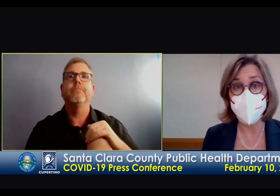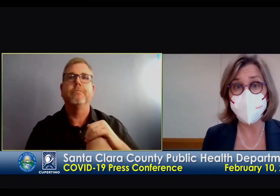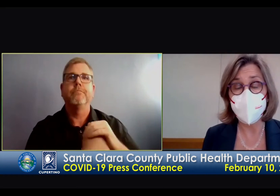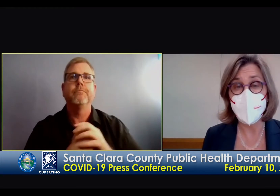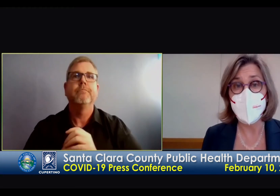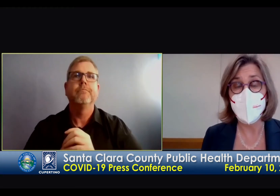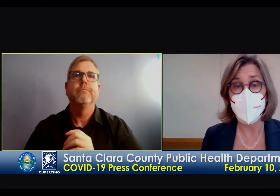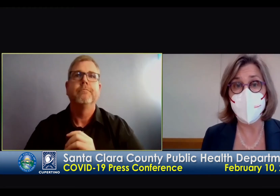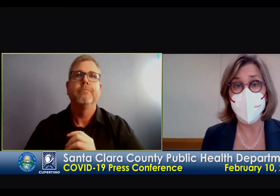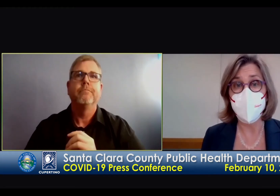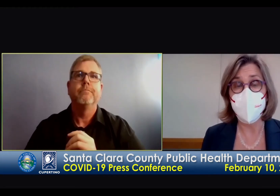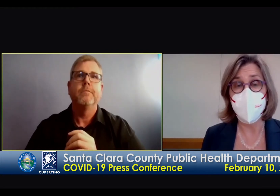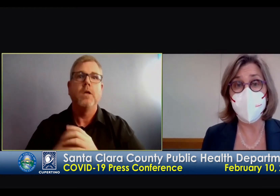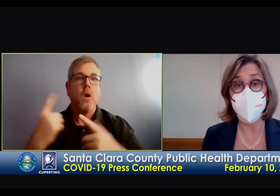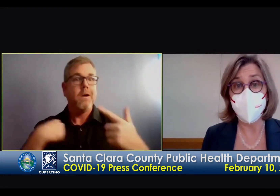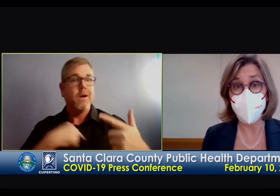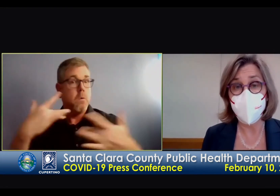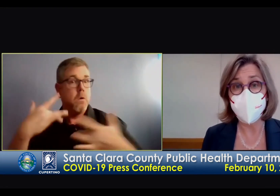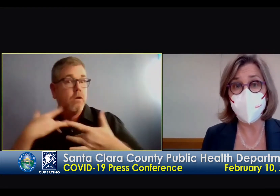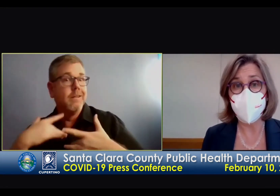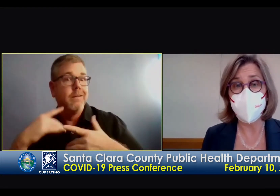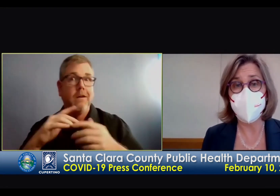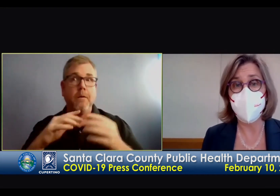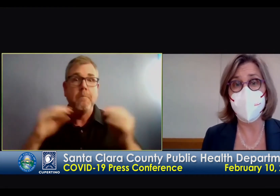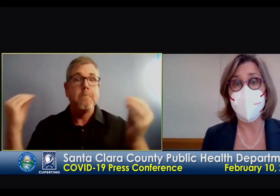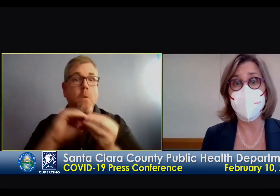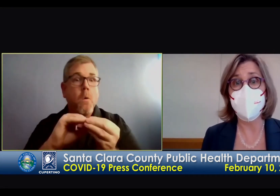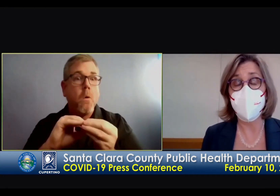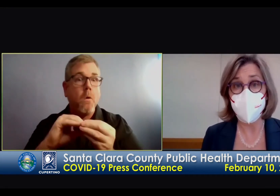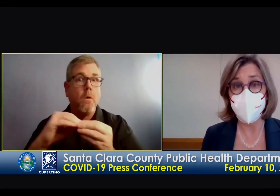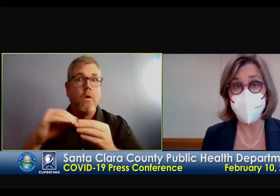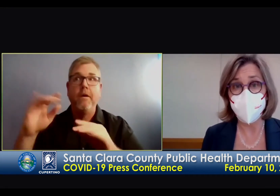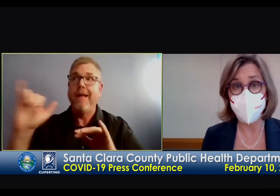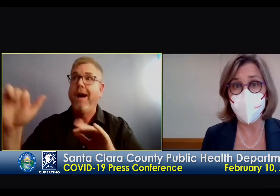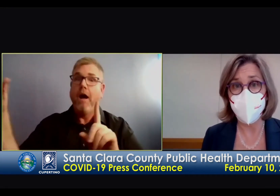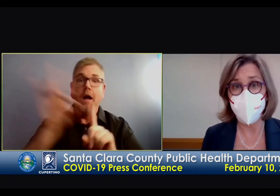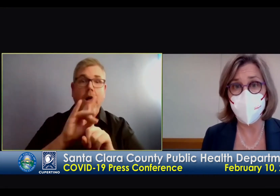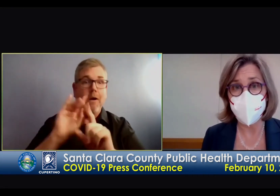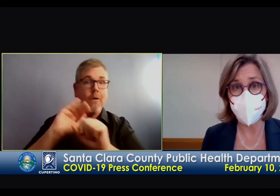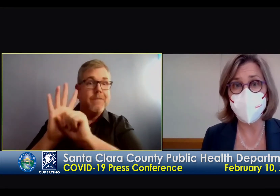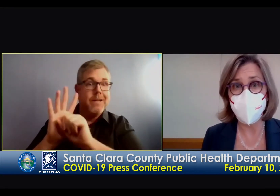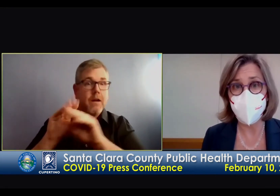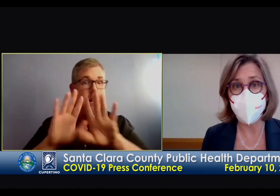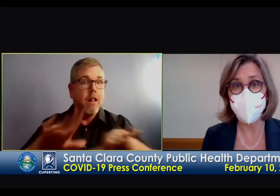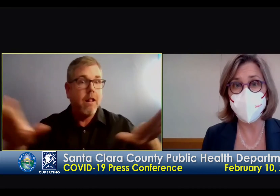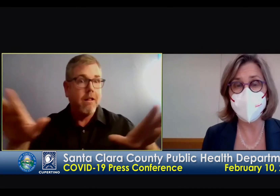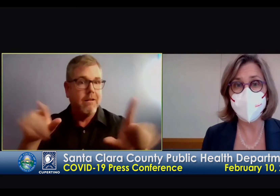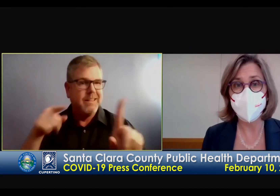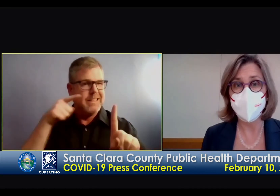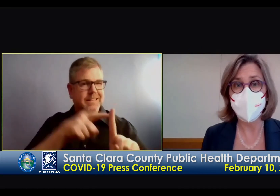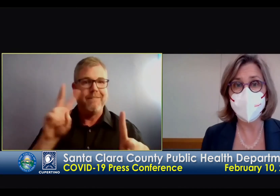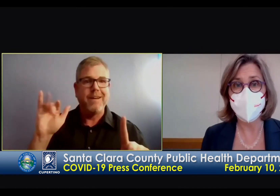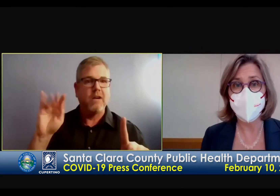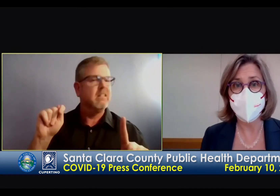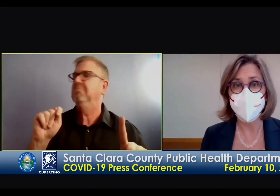community. And after Dr. Moss, of course, I'm happy to answer any questions. Thank you.